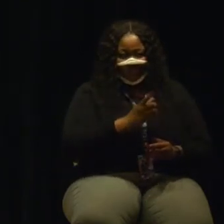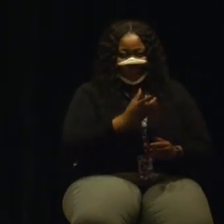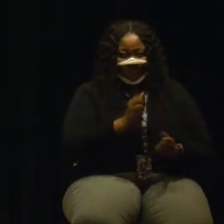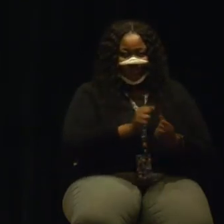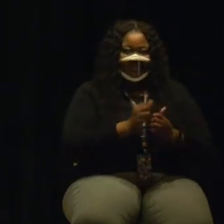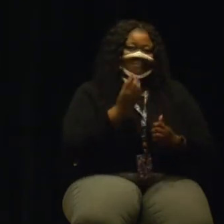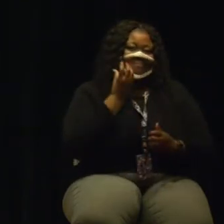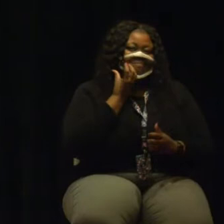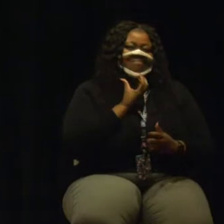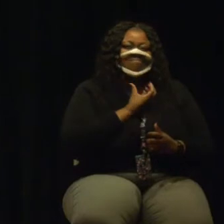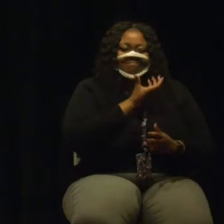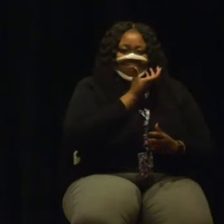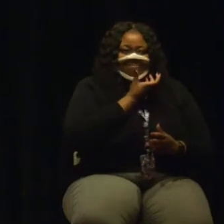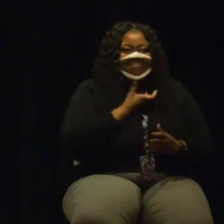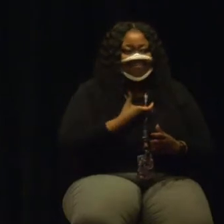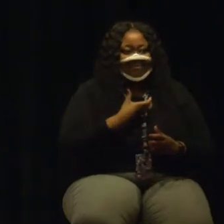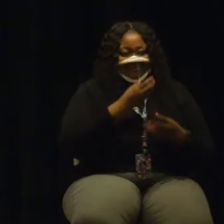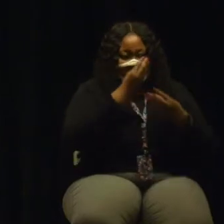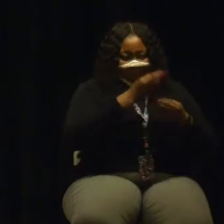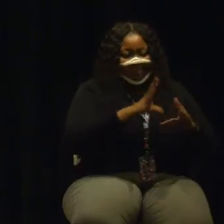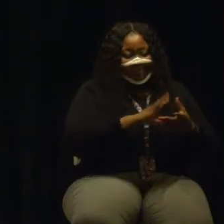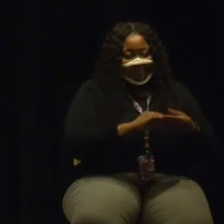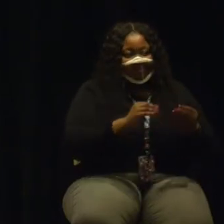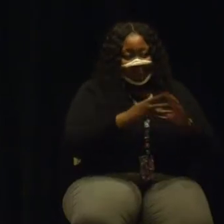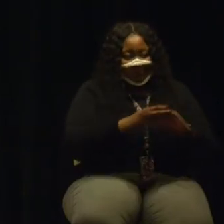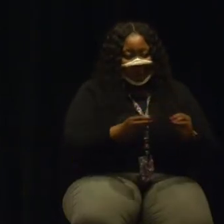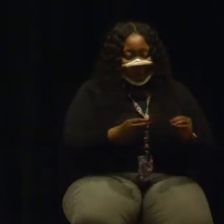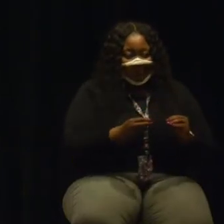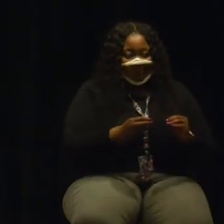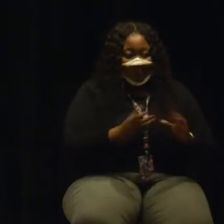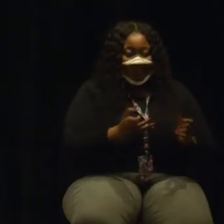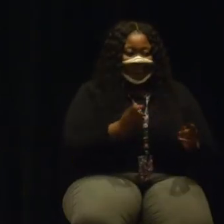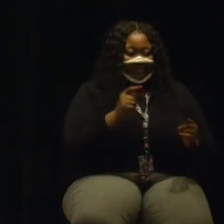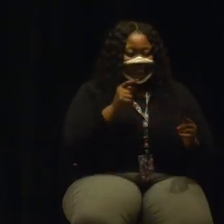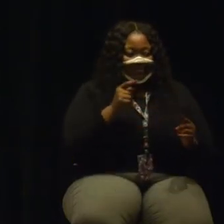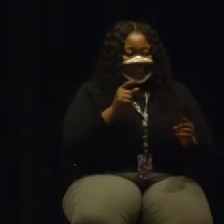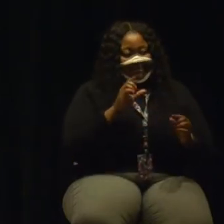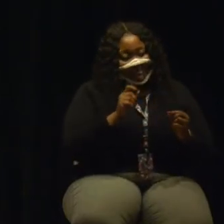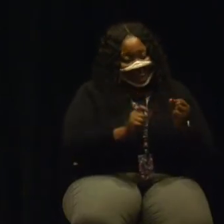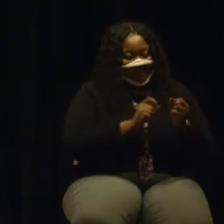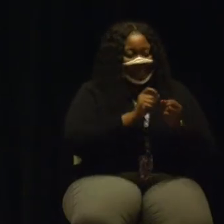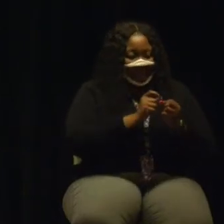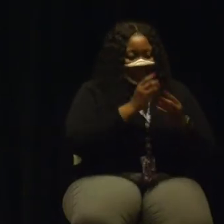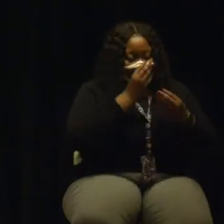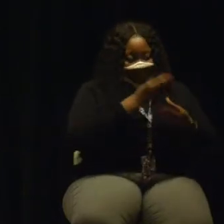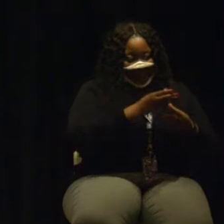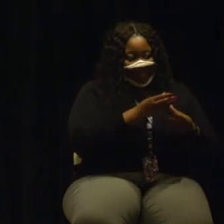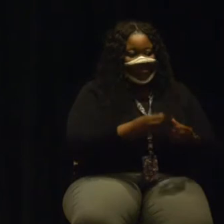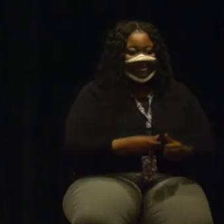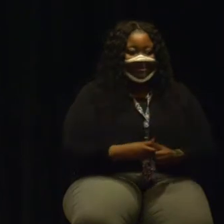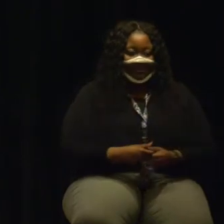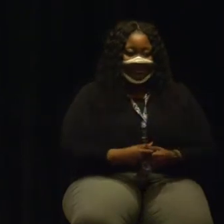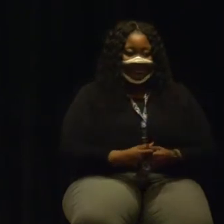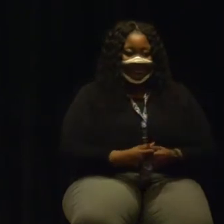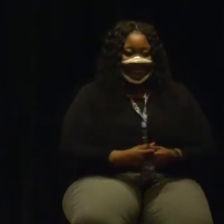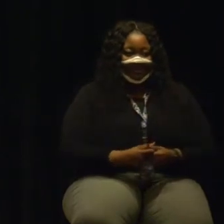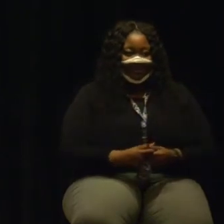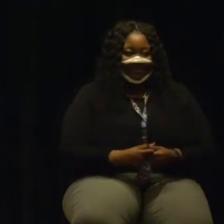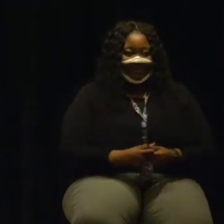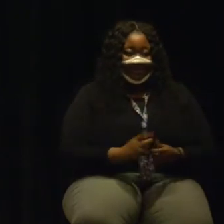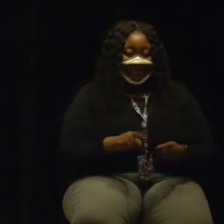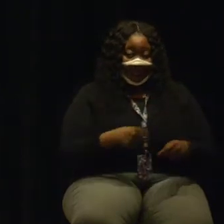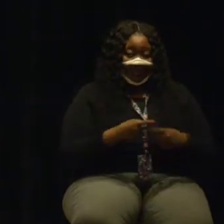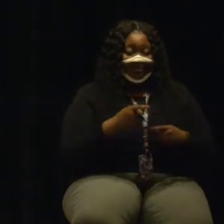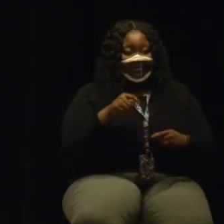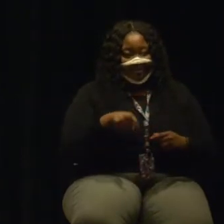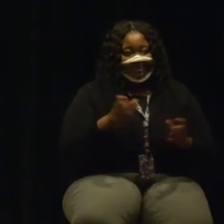there telling stories. So we wanted that to be the frame, and it became clear that everybody always wanted to talk to him about this one fight,